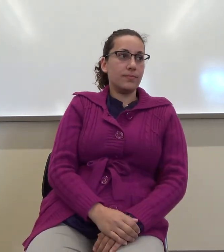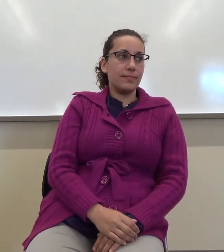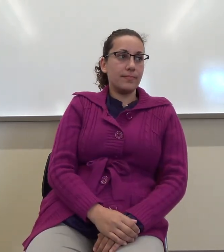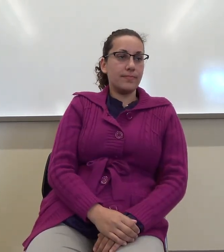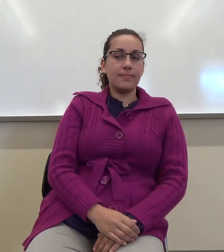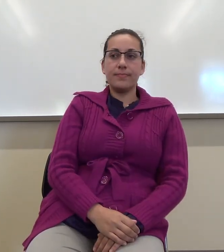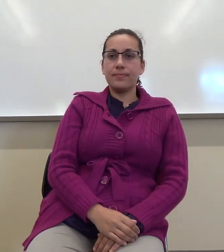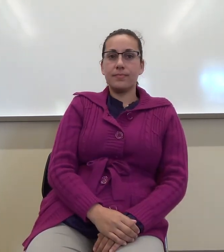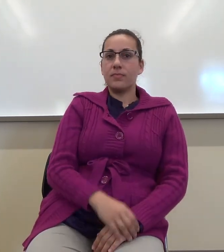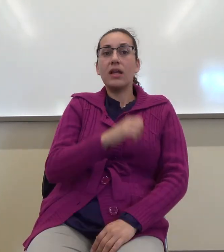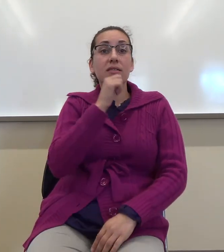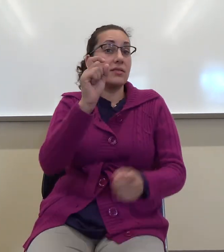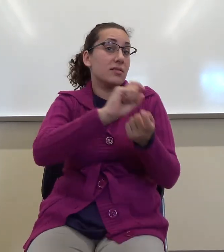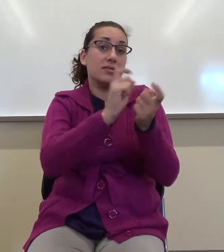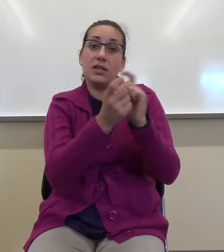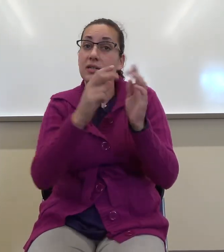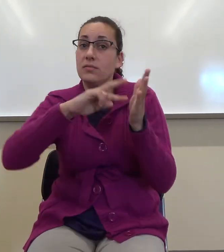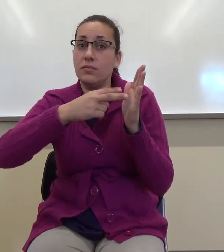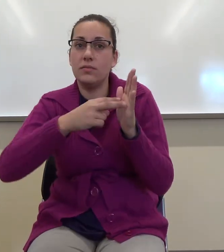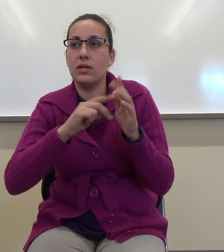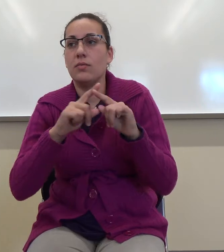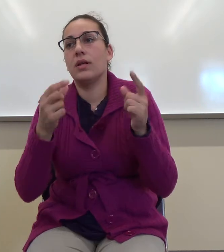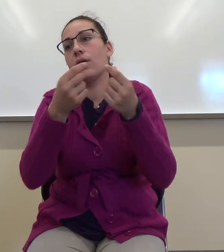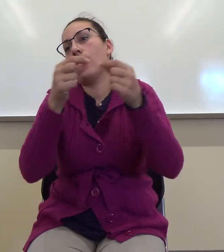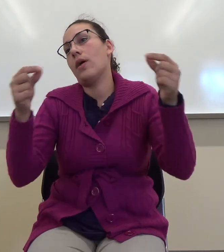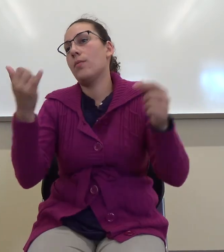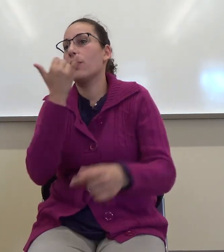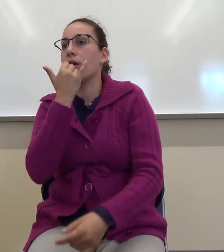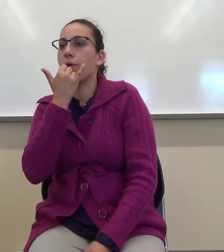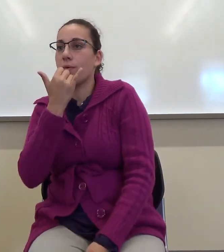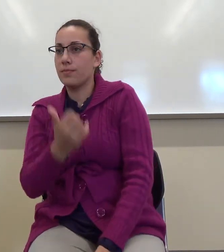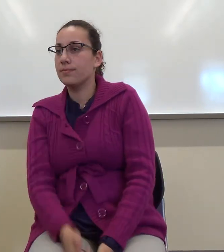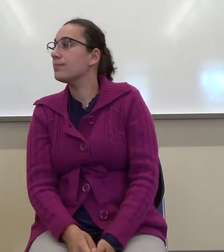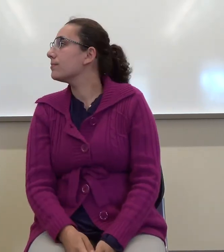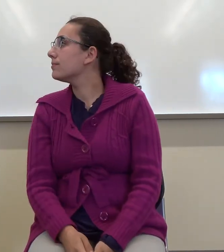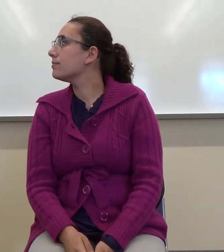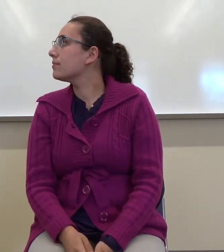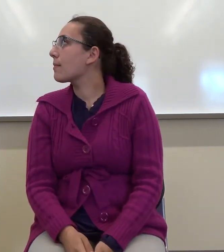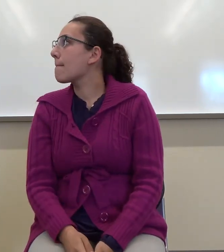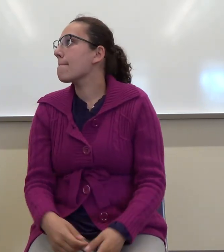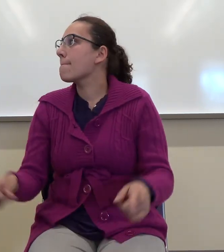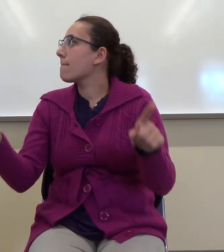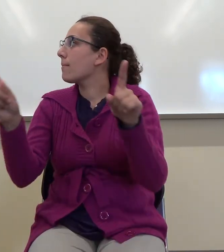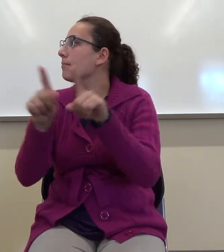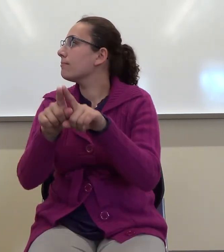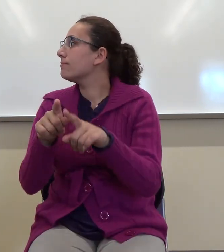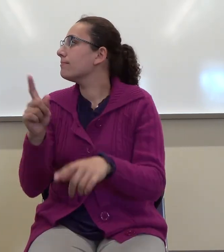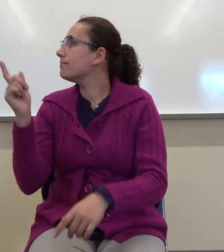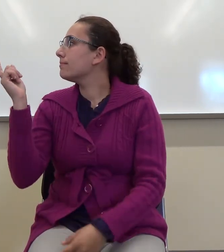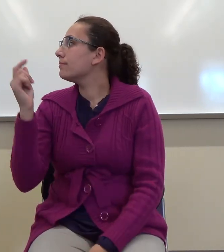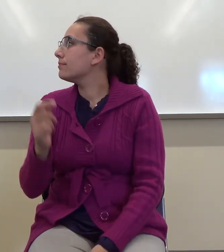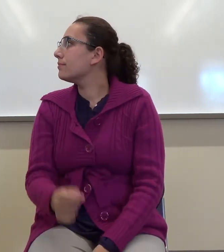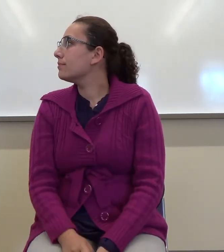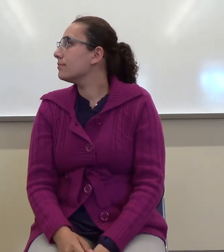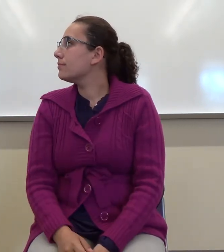it doesn't change the meaning any, it's just a grammar error. Okay, so same thing, again, I didn't get to do the